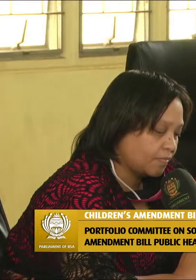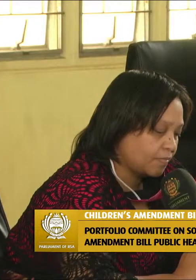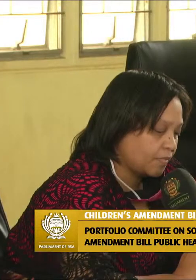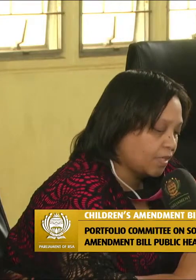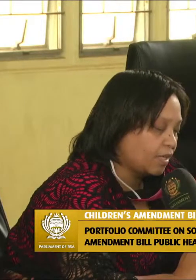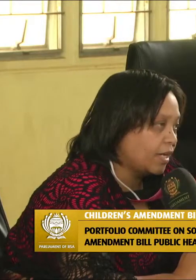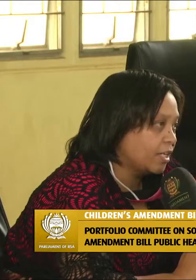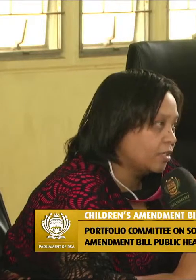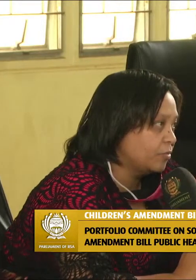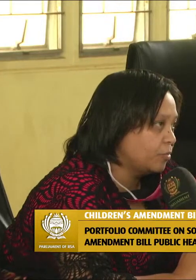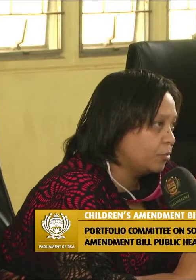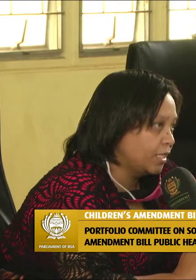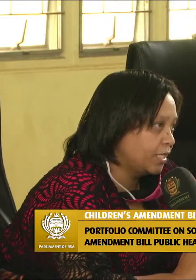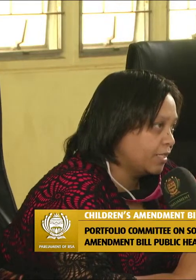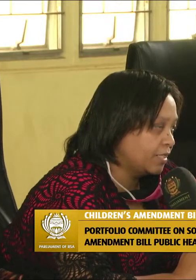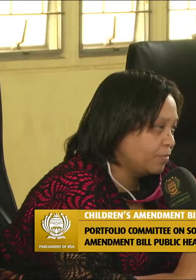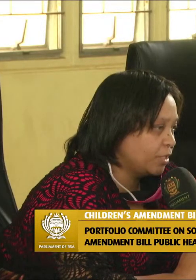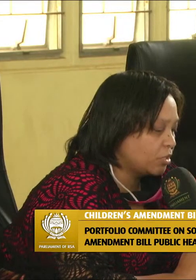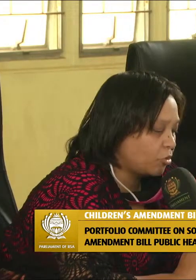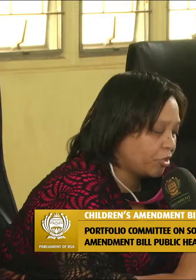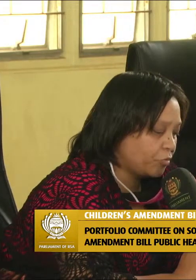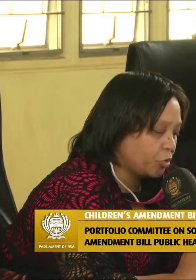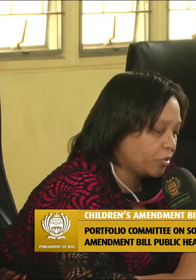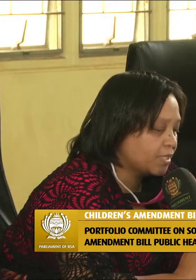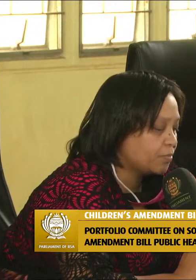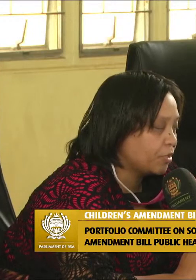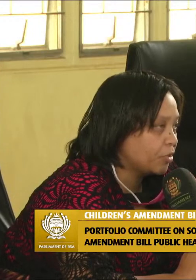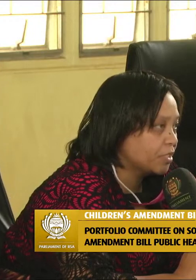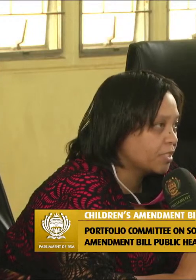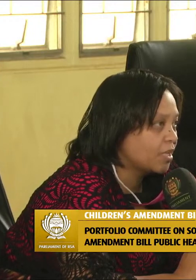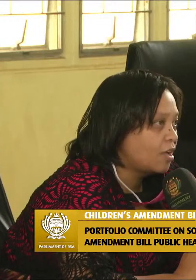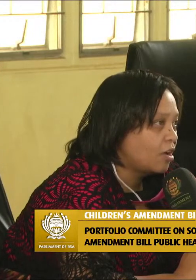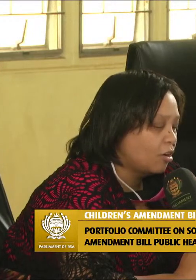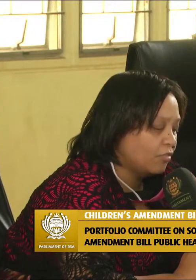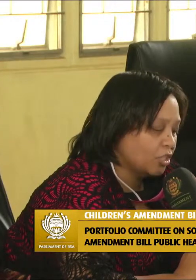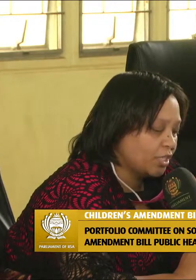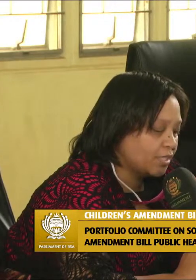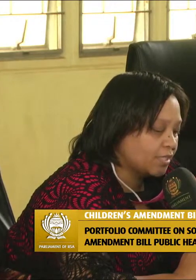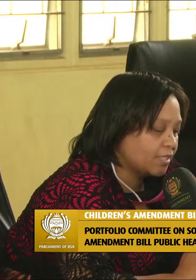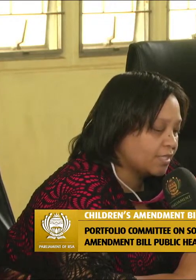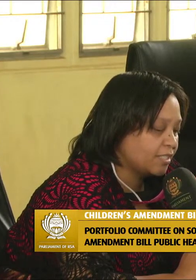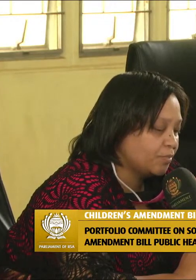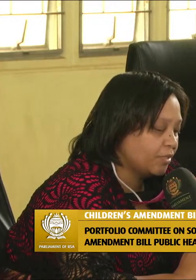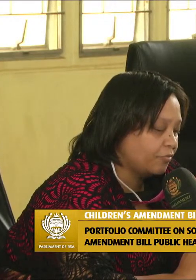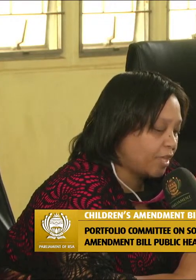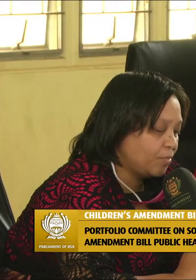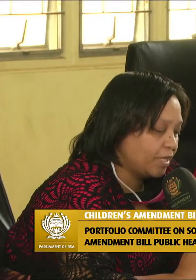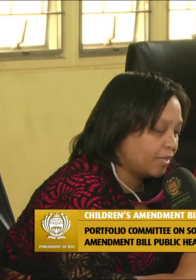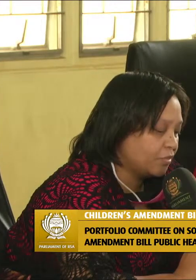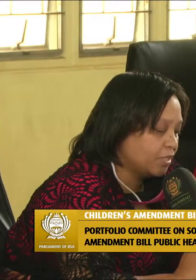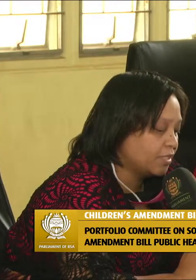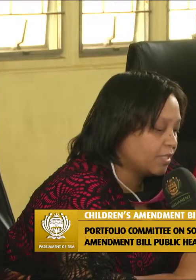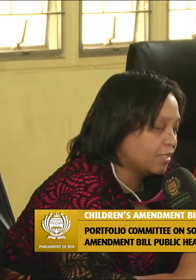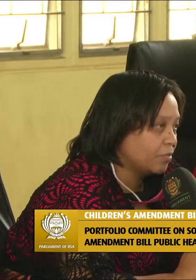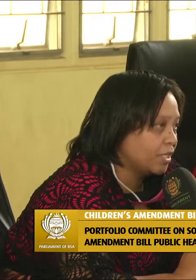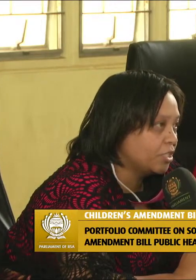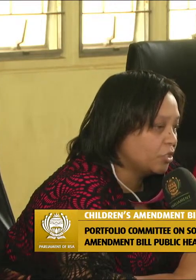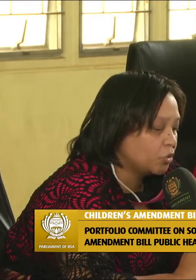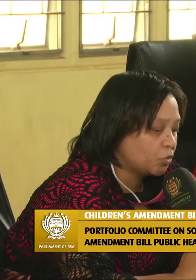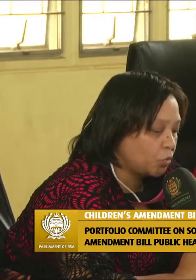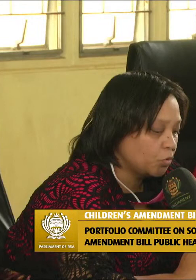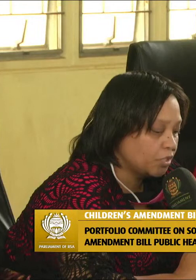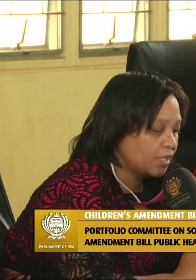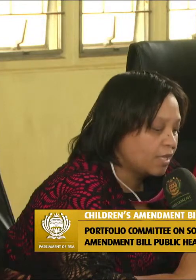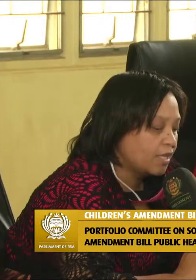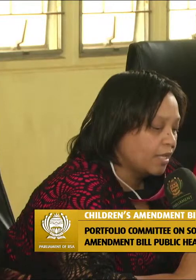ngokomthetho. I am really deeply sorry for your experience of our justice system and family advocates and the